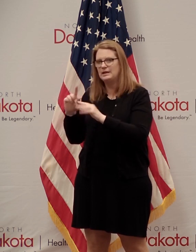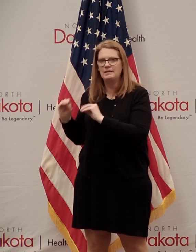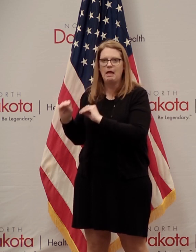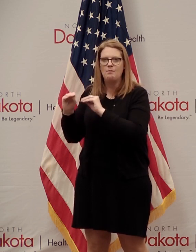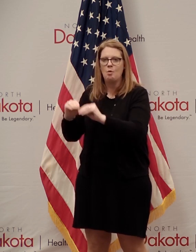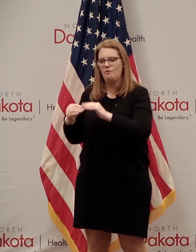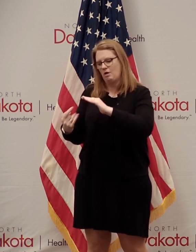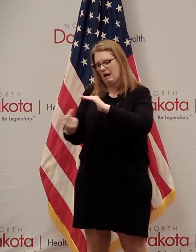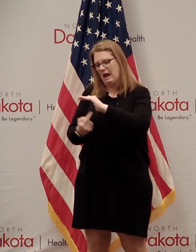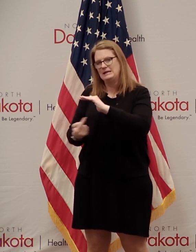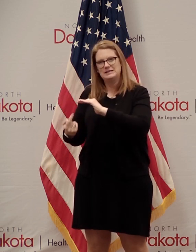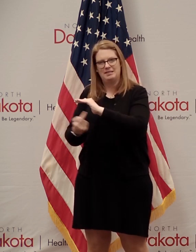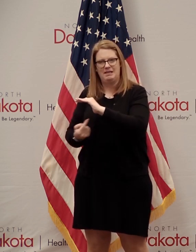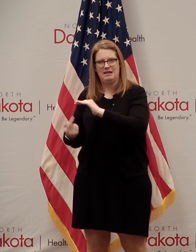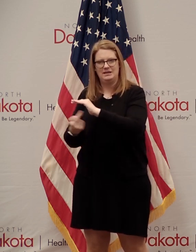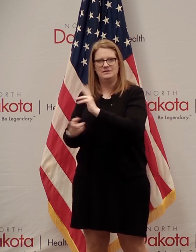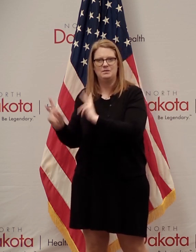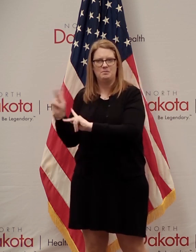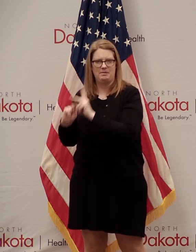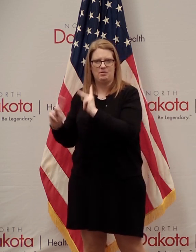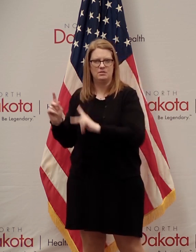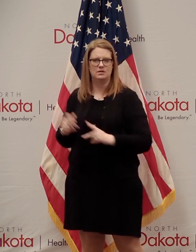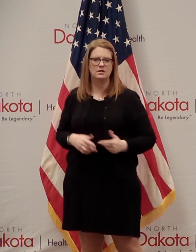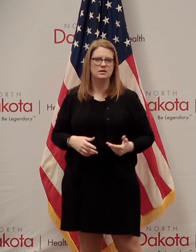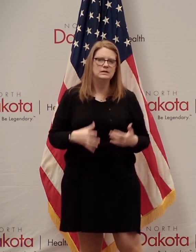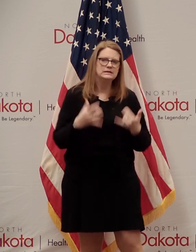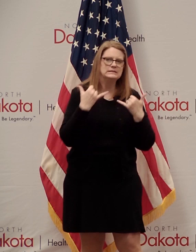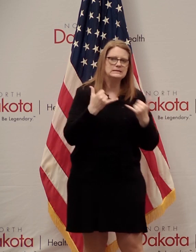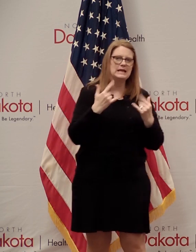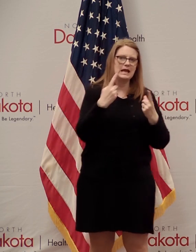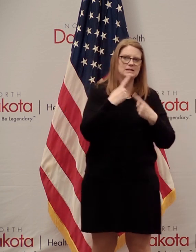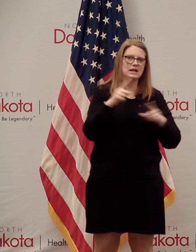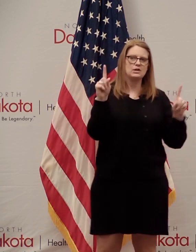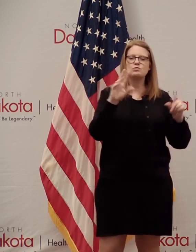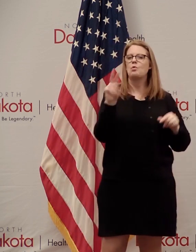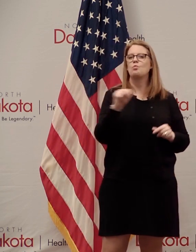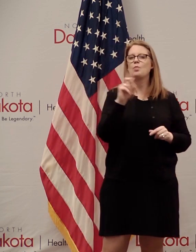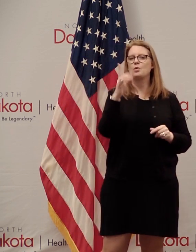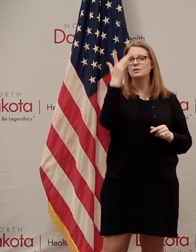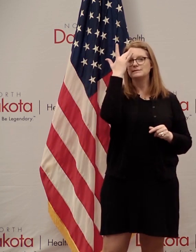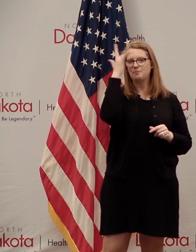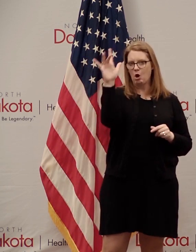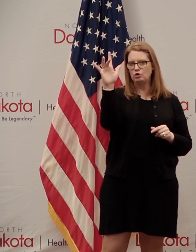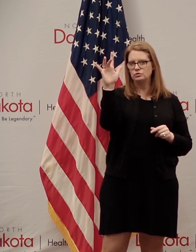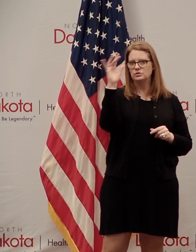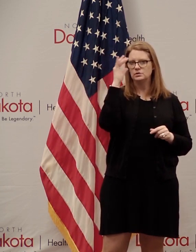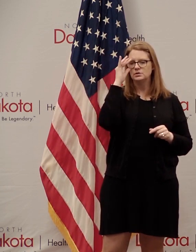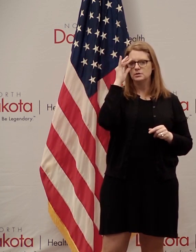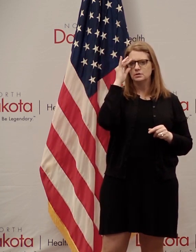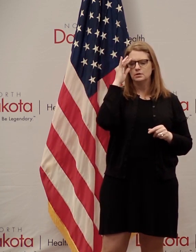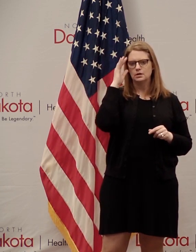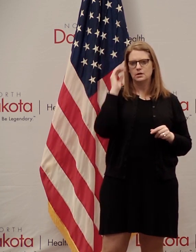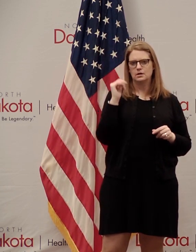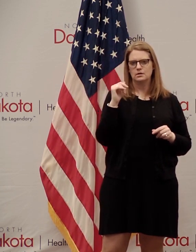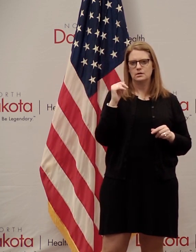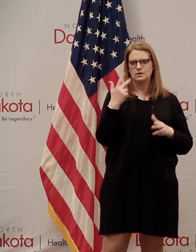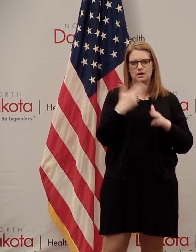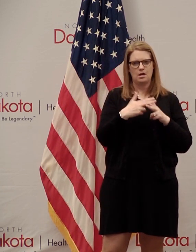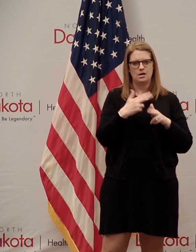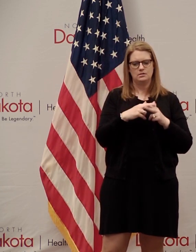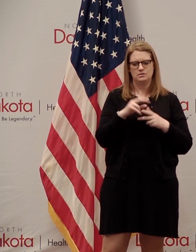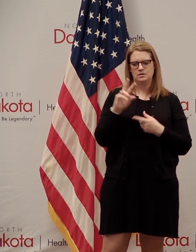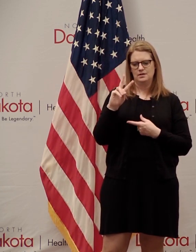people. So today we're going to be announcing our North Dakota SMART, what will be called